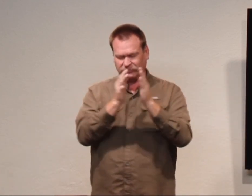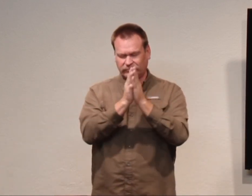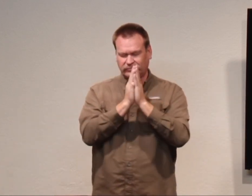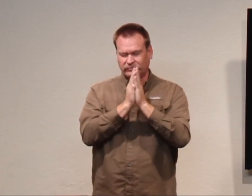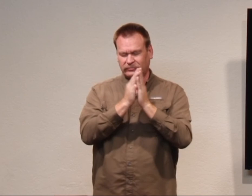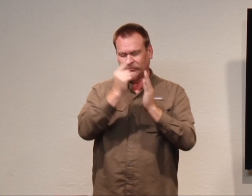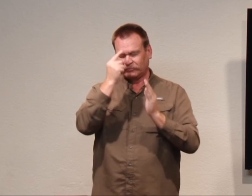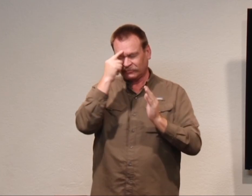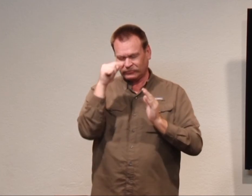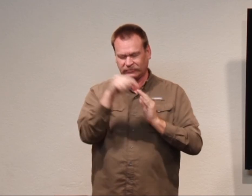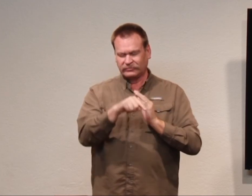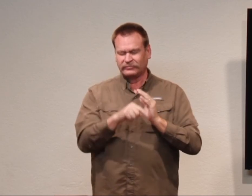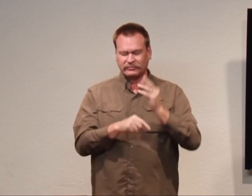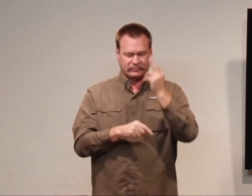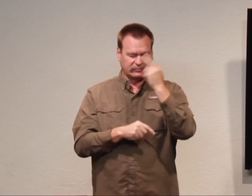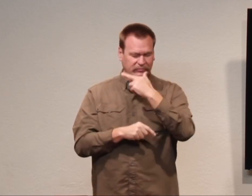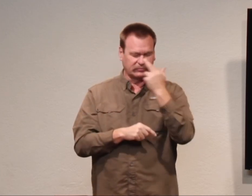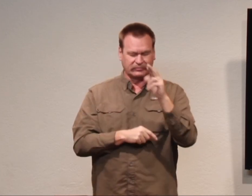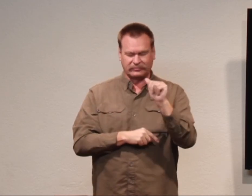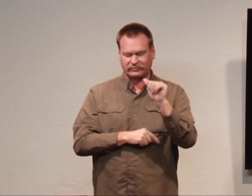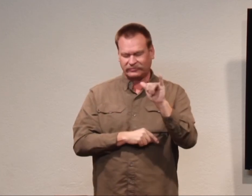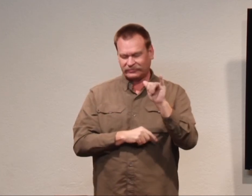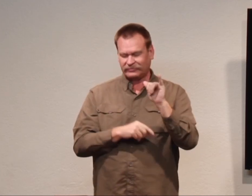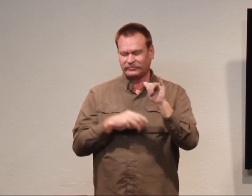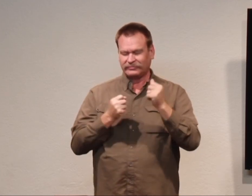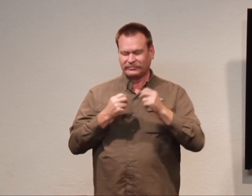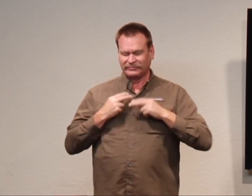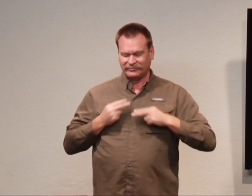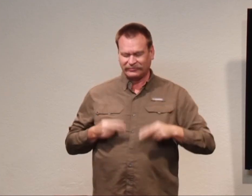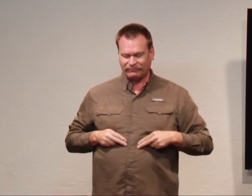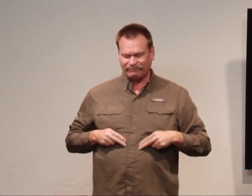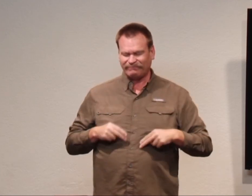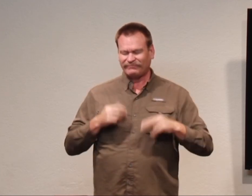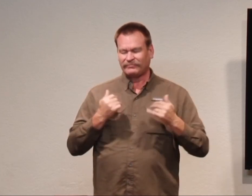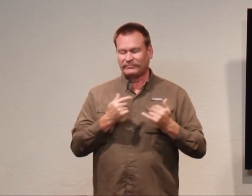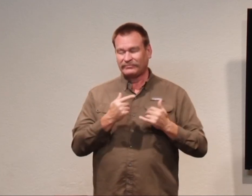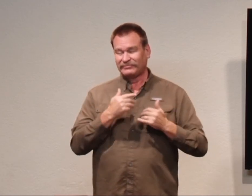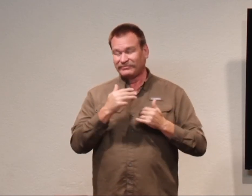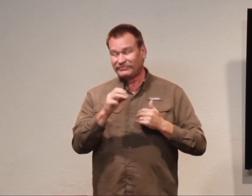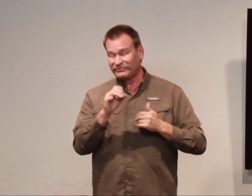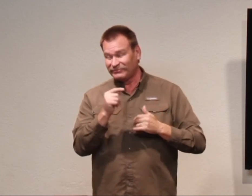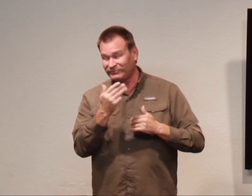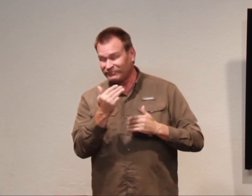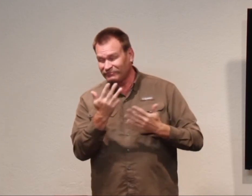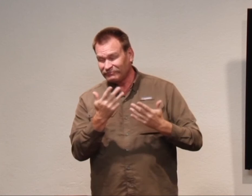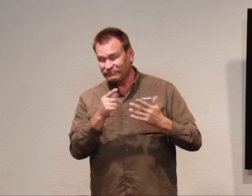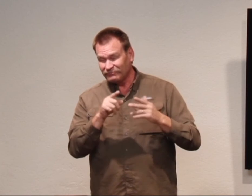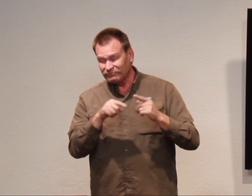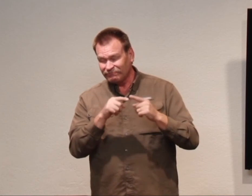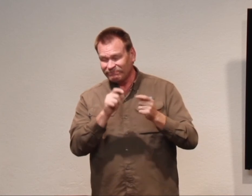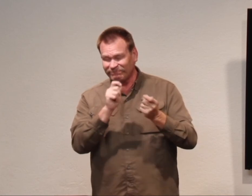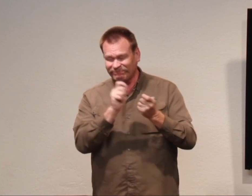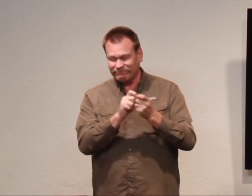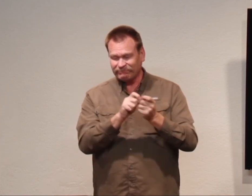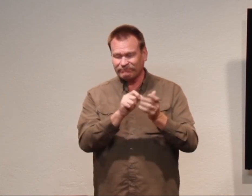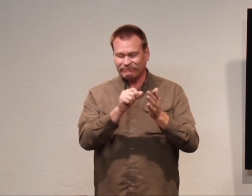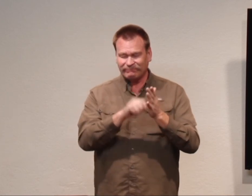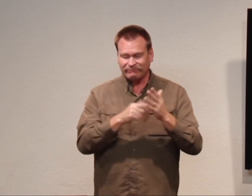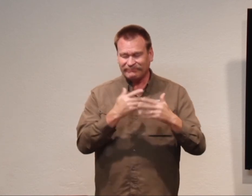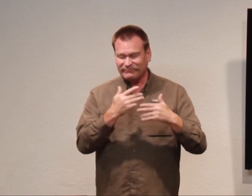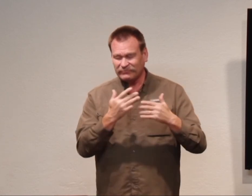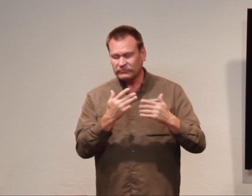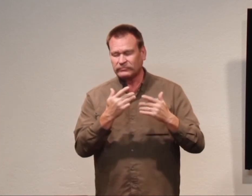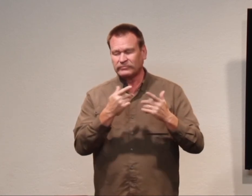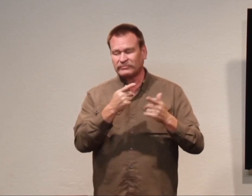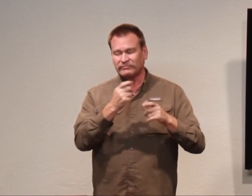quick. Our Father in heaven, God, we ask that you would be with Raymond, with his health, God, and as he's expecting